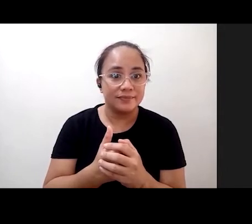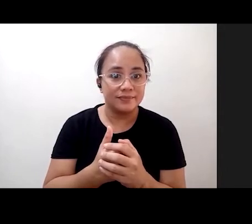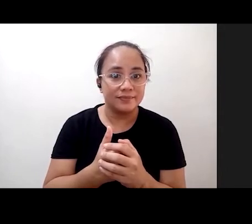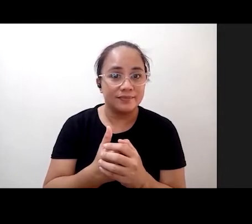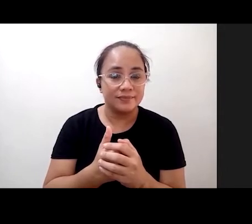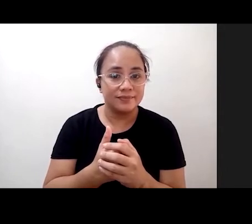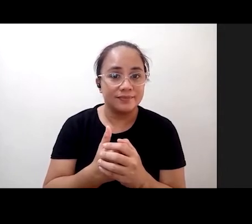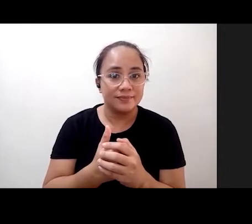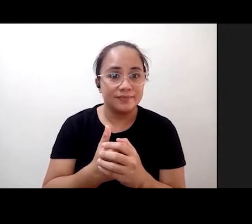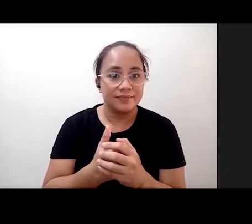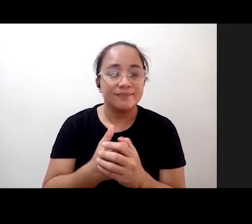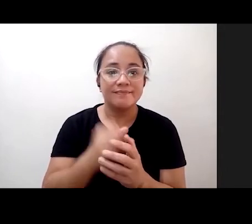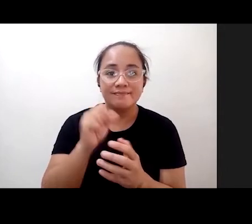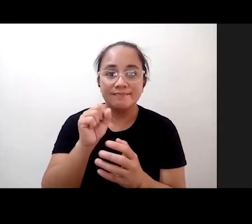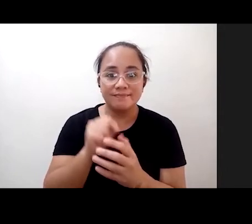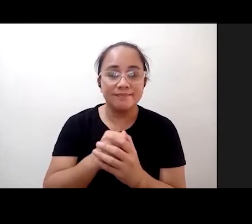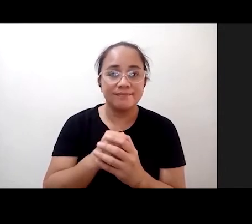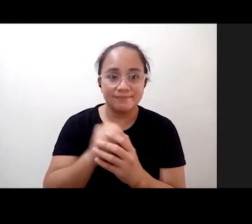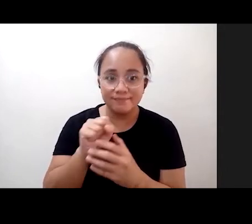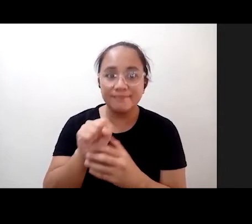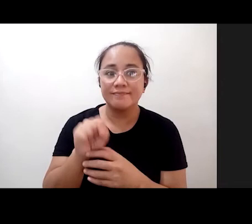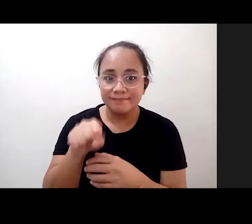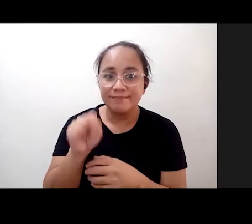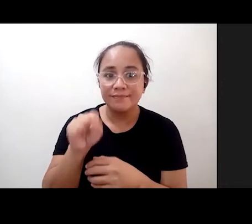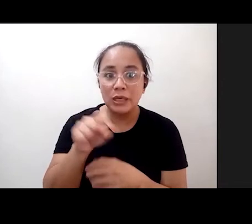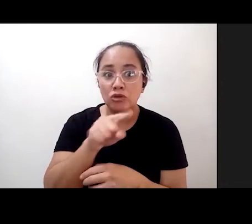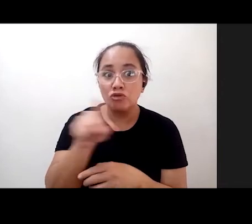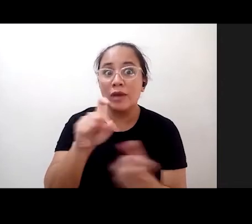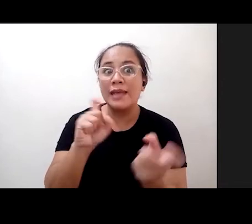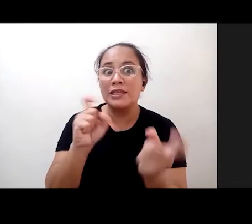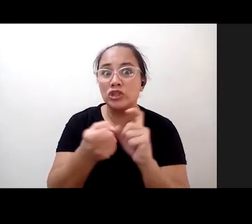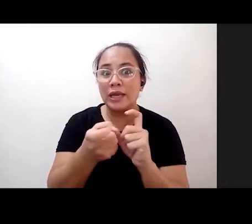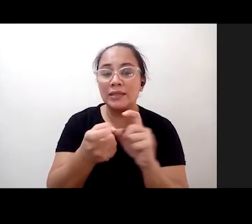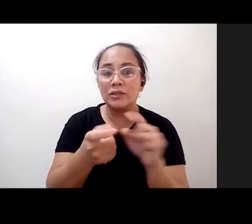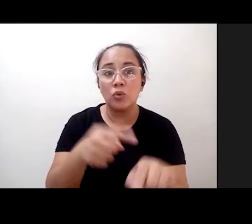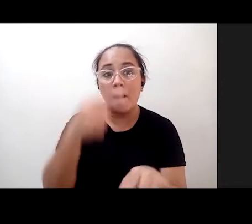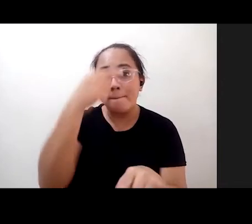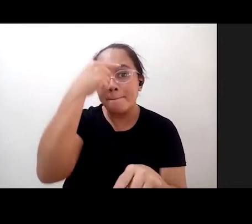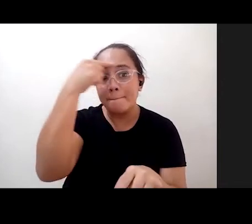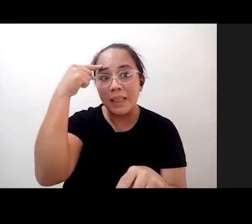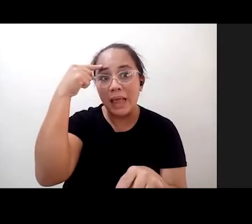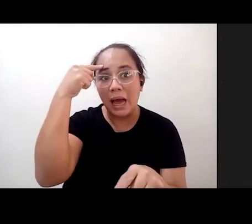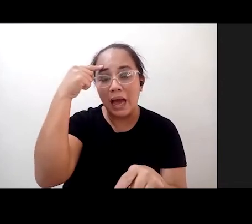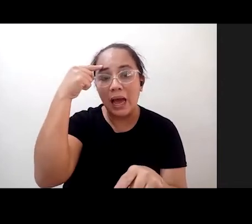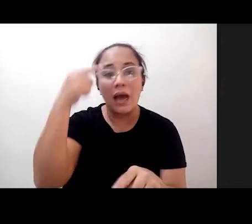Yes, yes. And you can change that to black font.